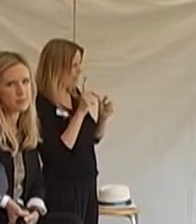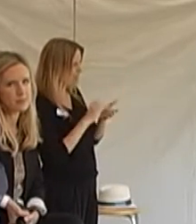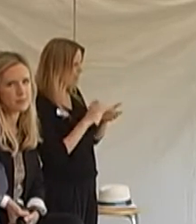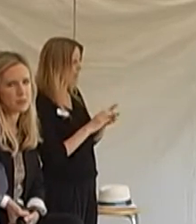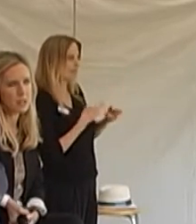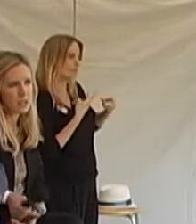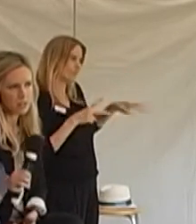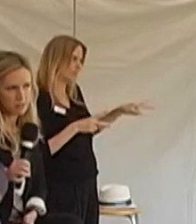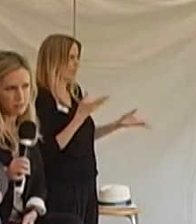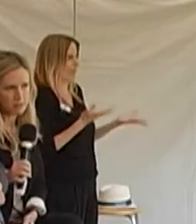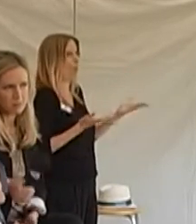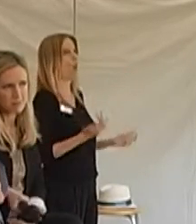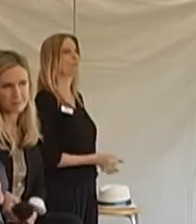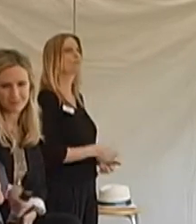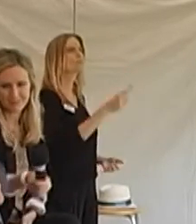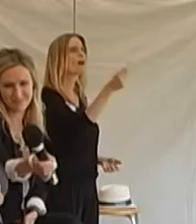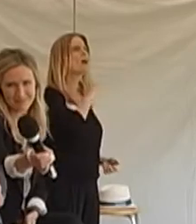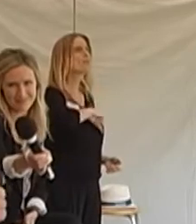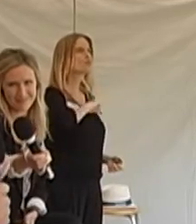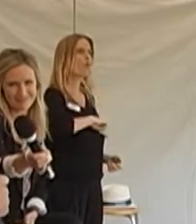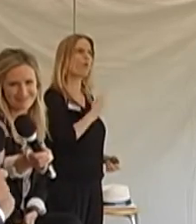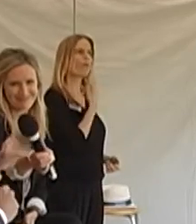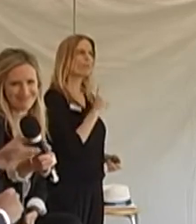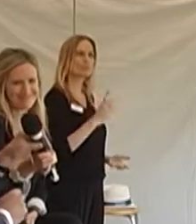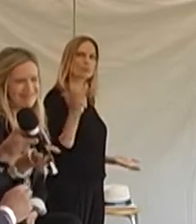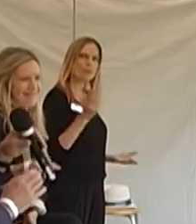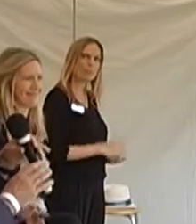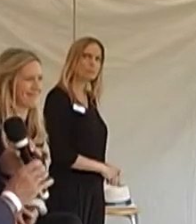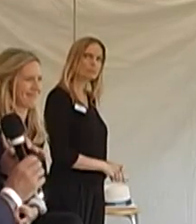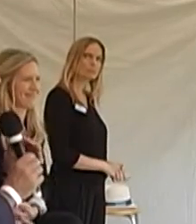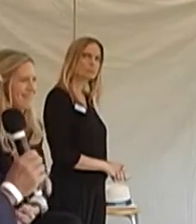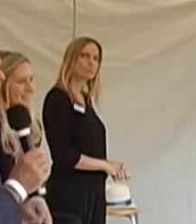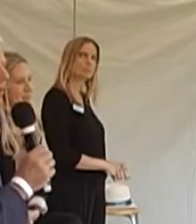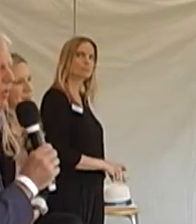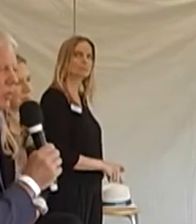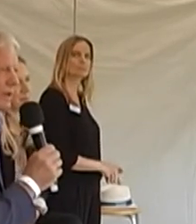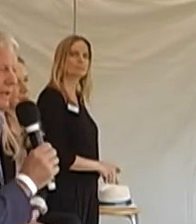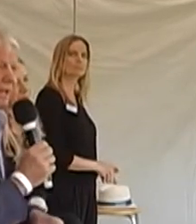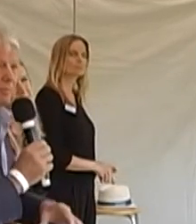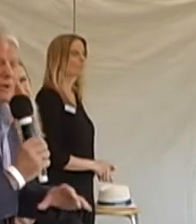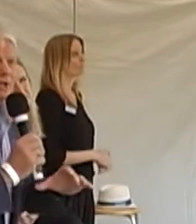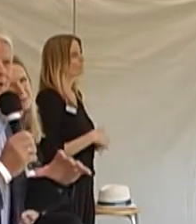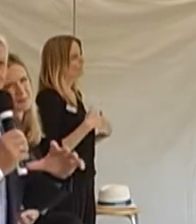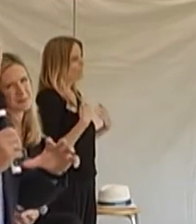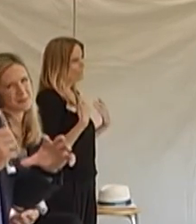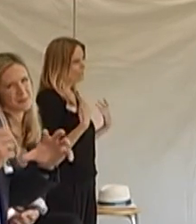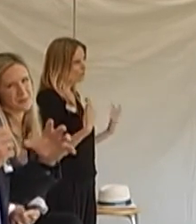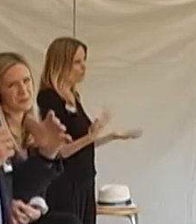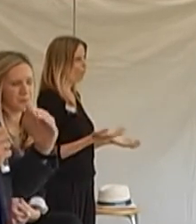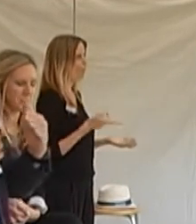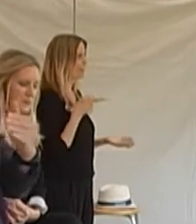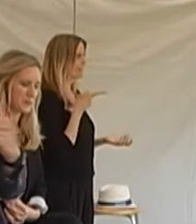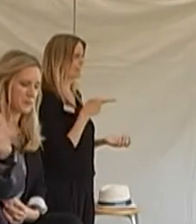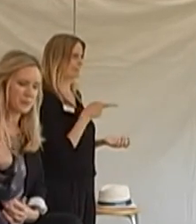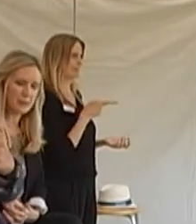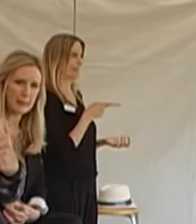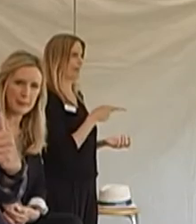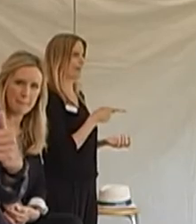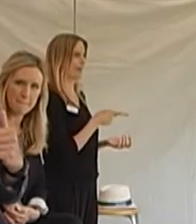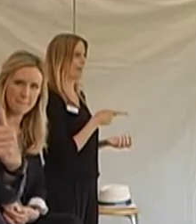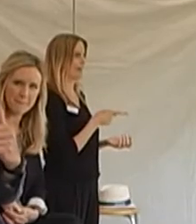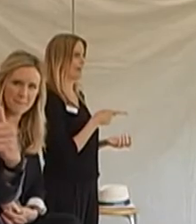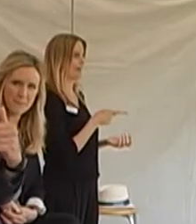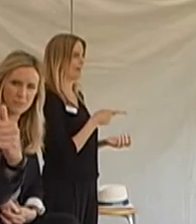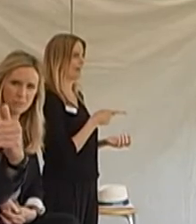part of the world. What does the psychology say about that? Well, in that particular